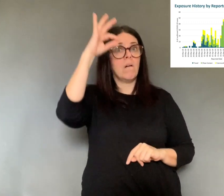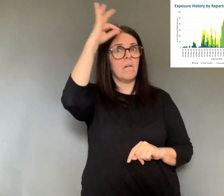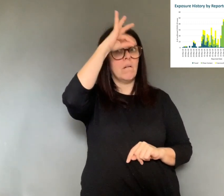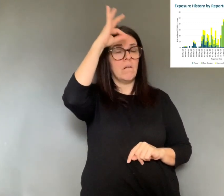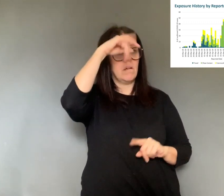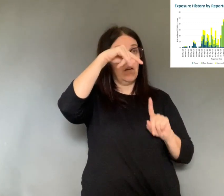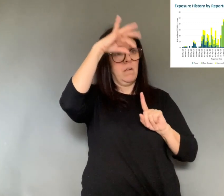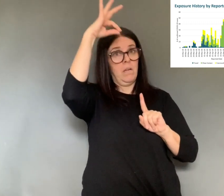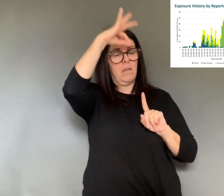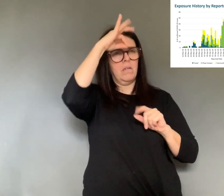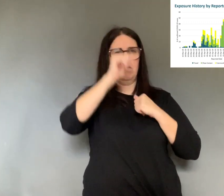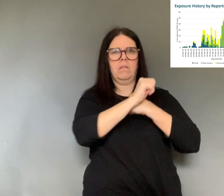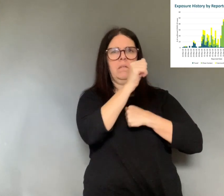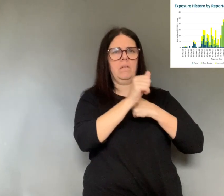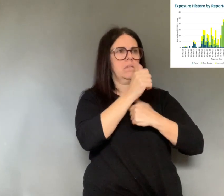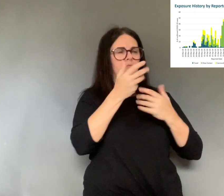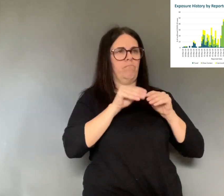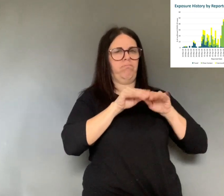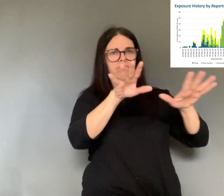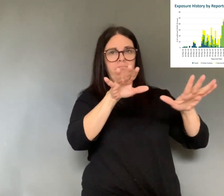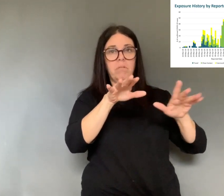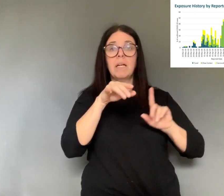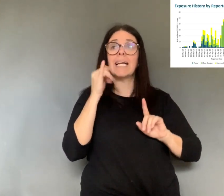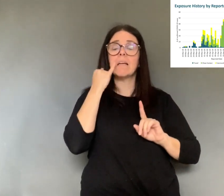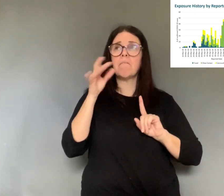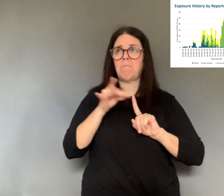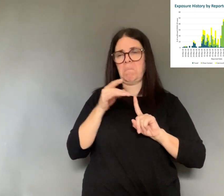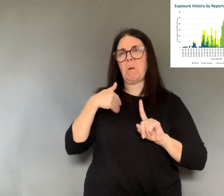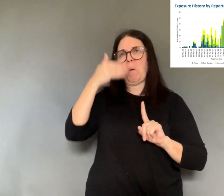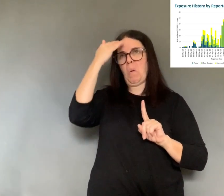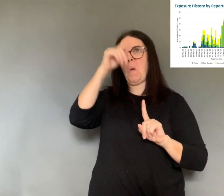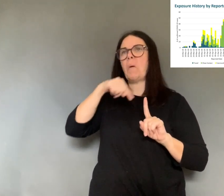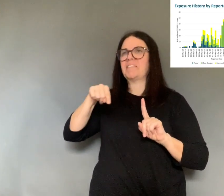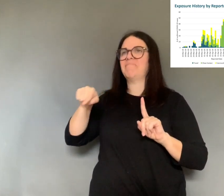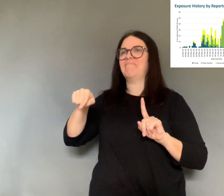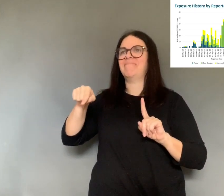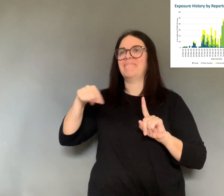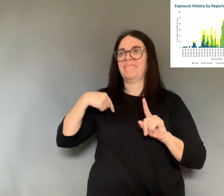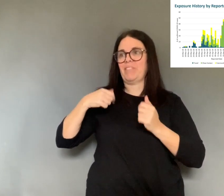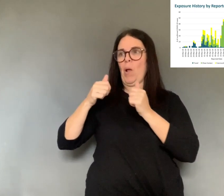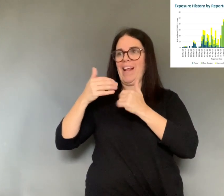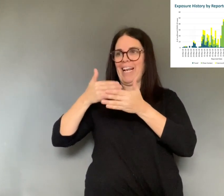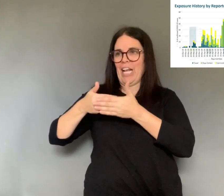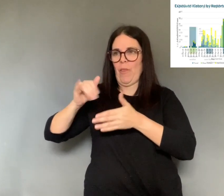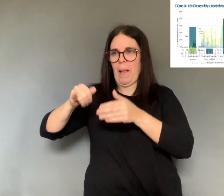contacts, which is a good thing from a public health control measure perspective.